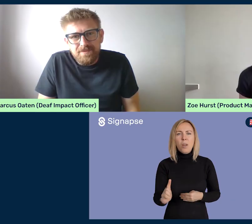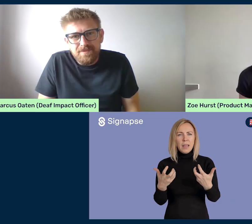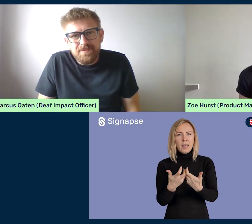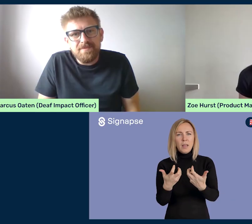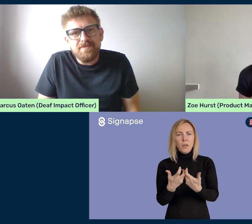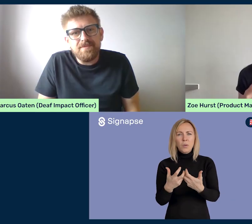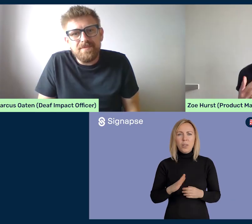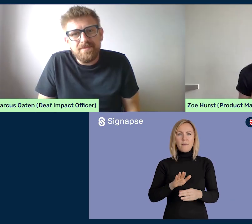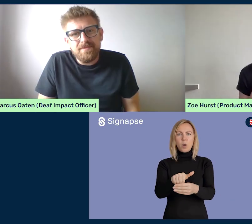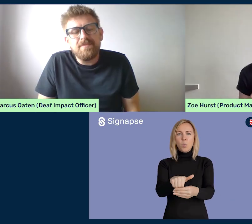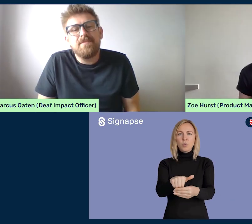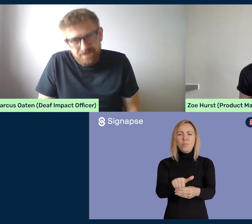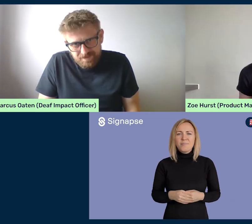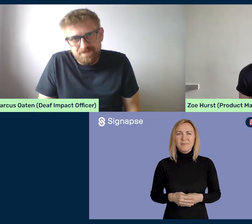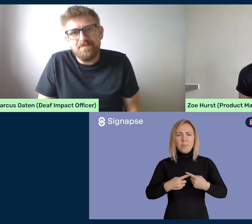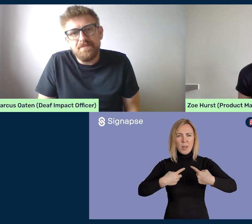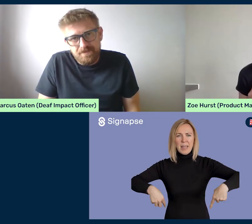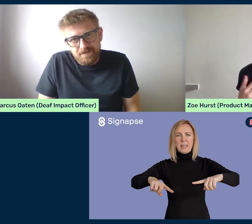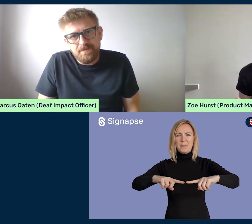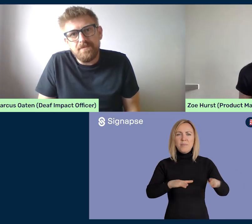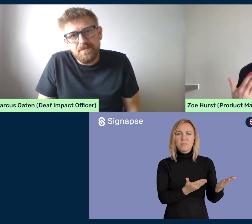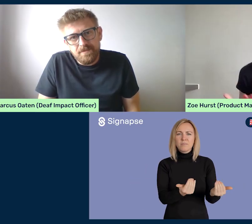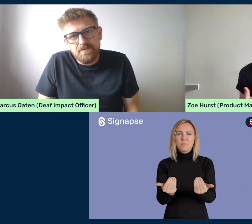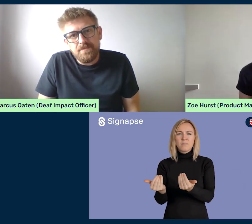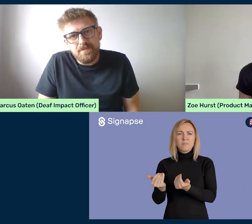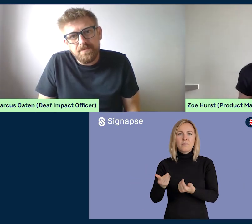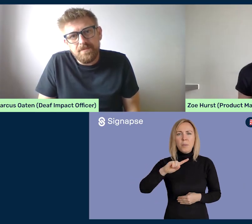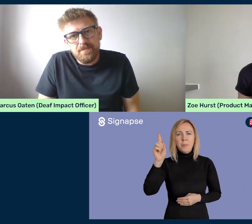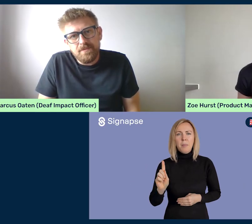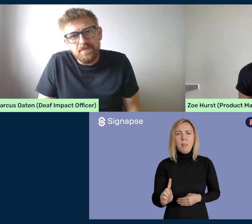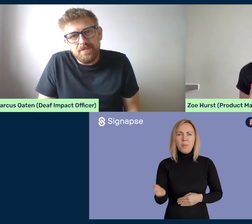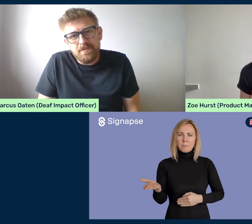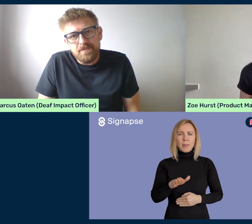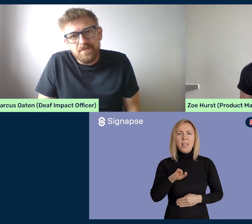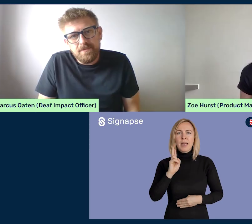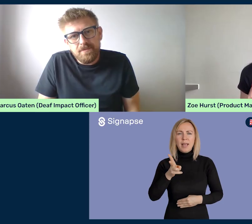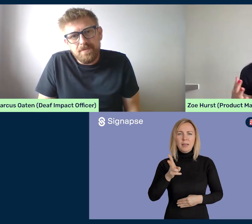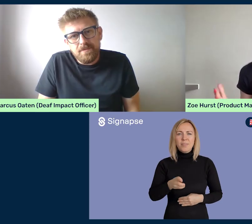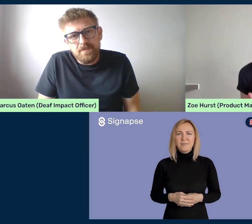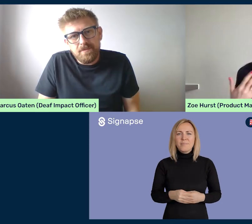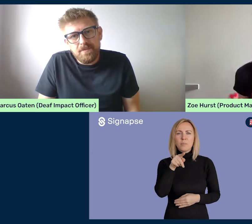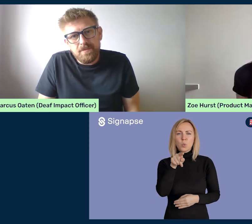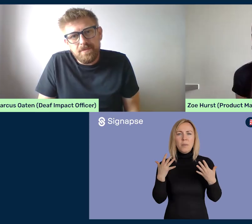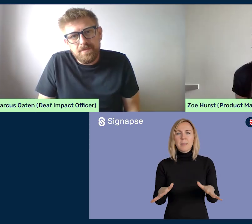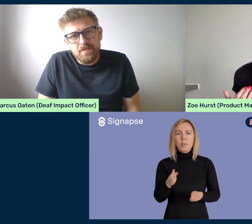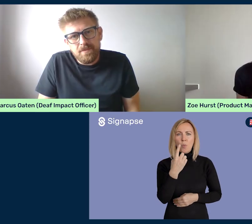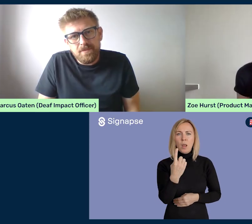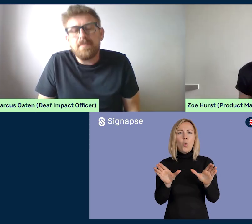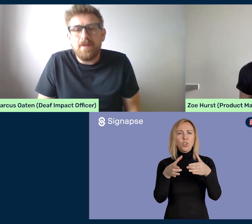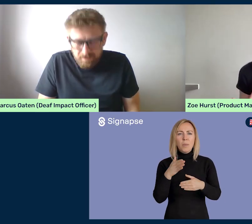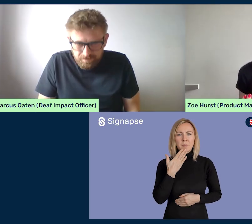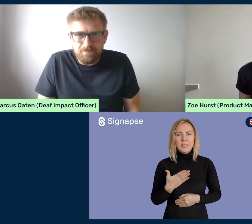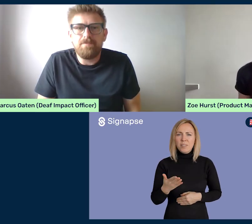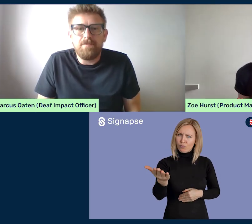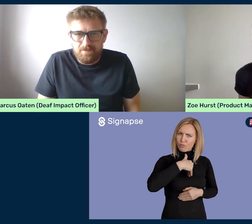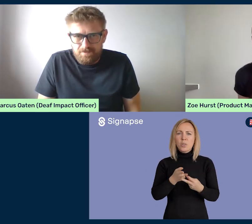And I think whenever we do them as well, we encourage people to come back. So if you came to one of them, come back to another one so you can